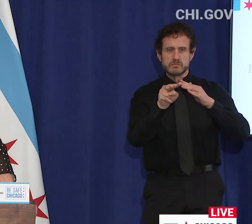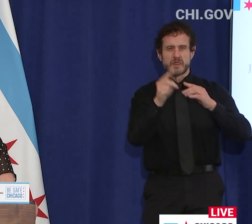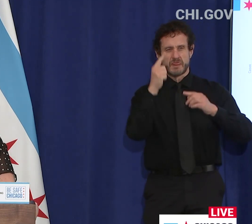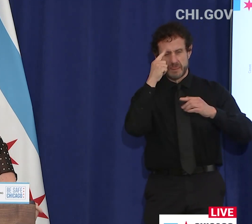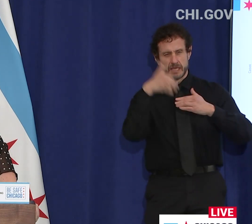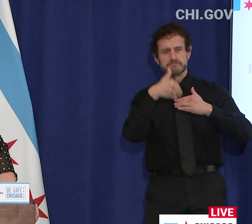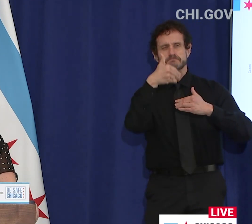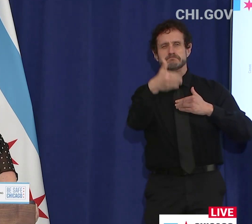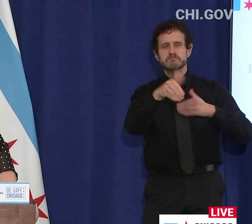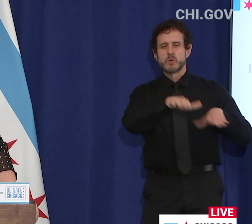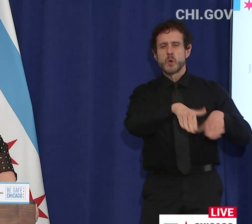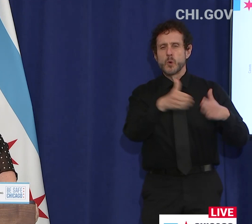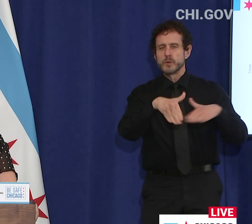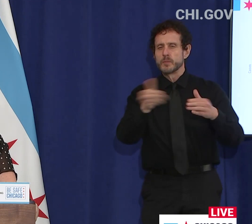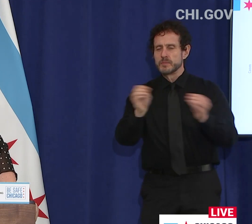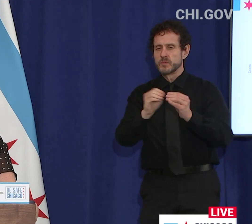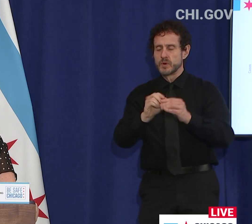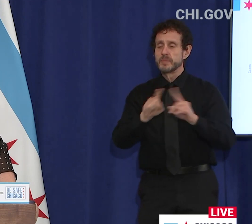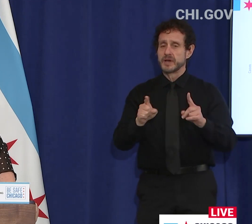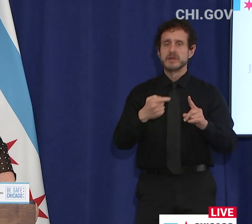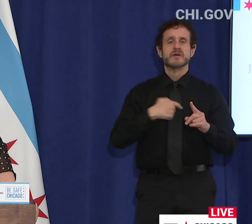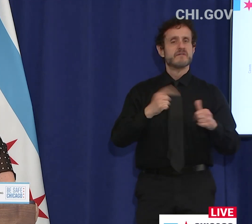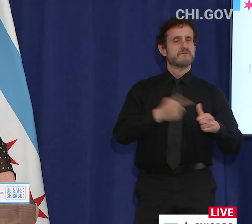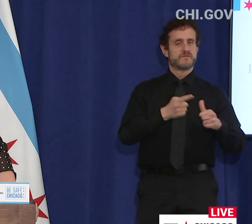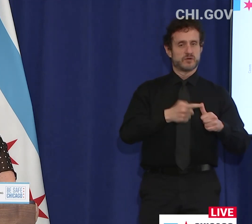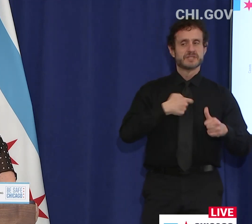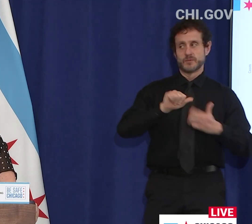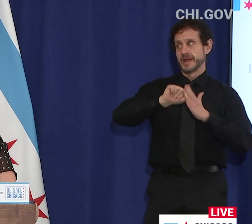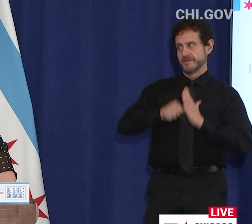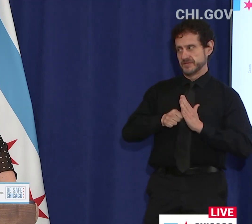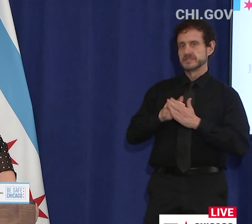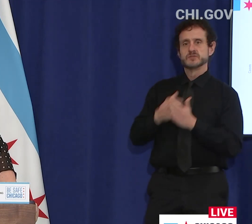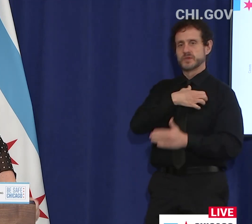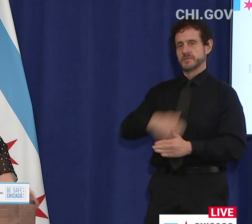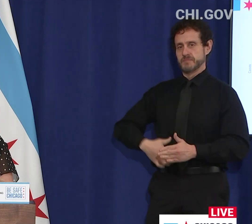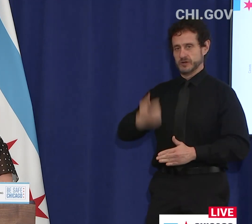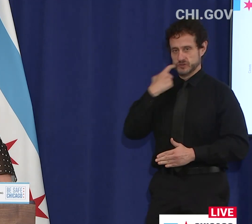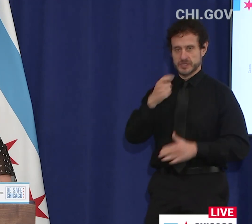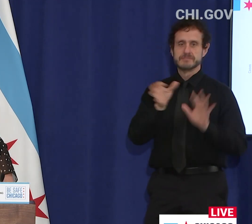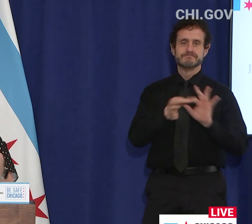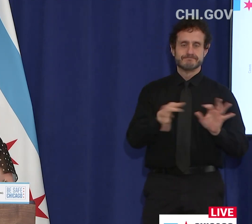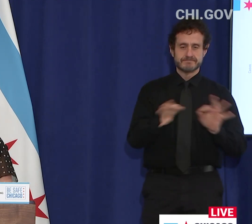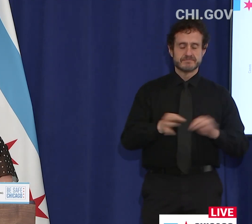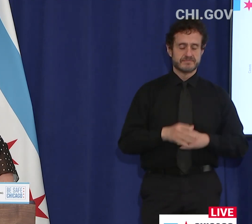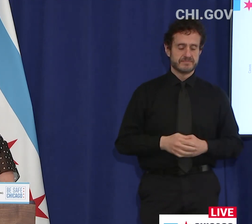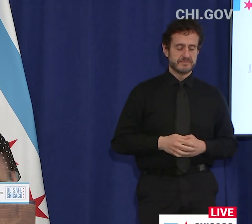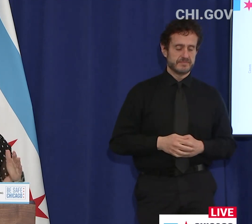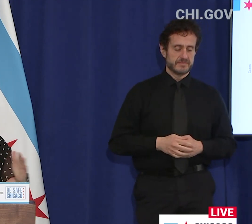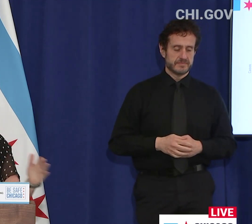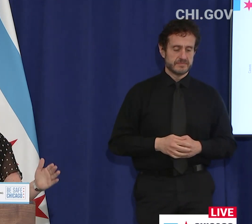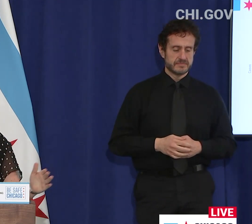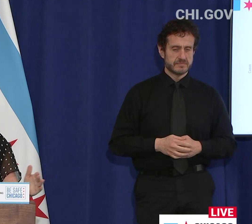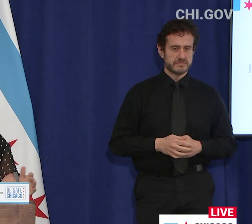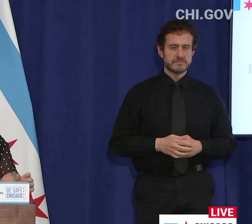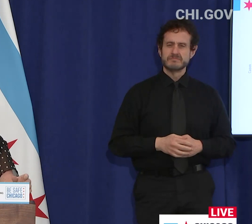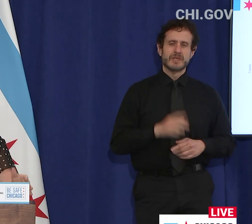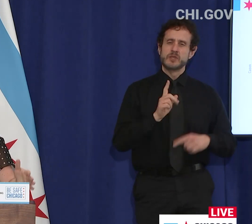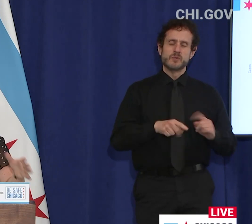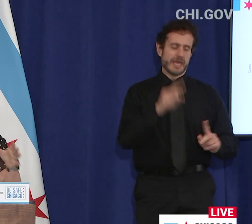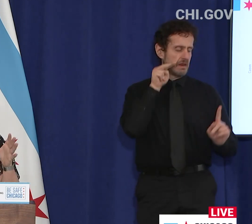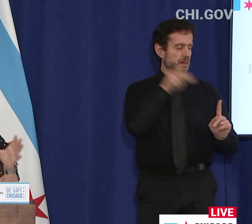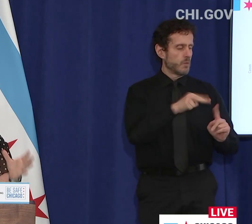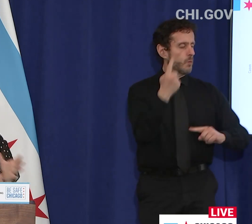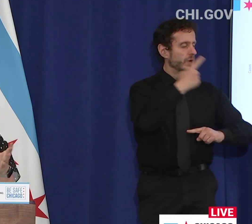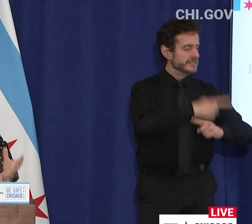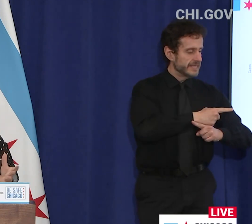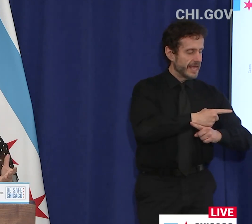start from the beginning with echoing what the mayor ended on, that much more important than a specific date or a specific time